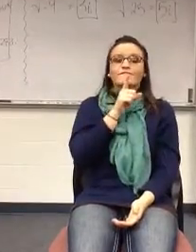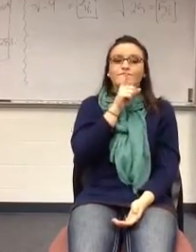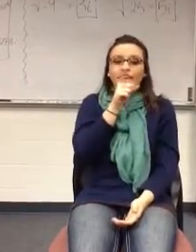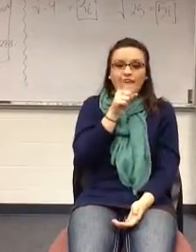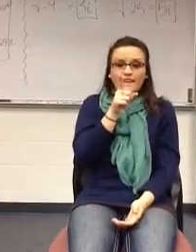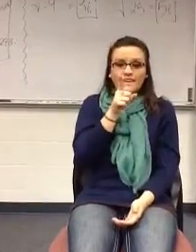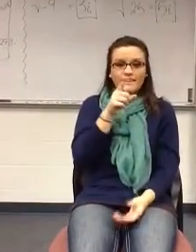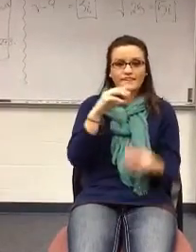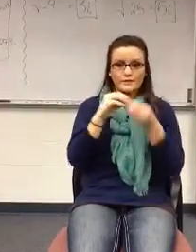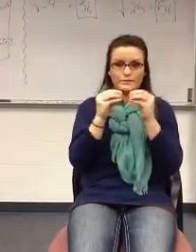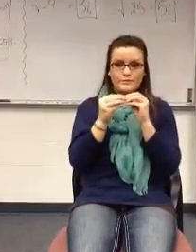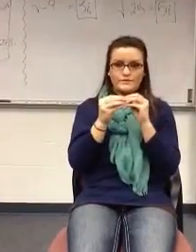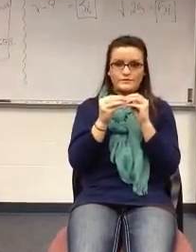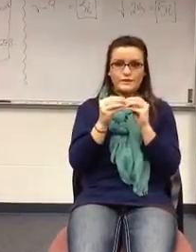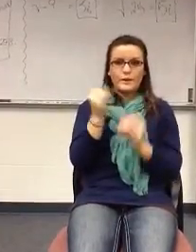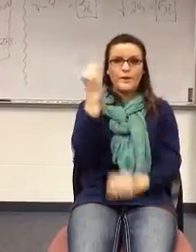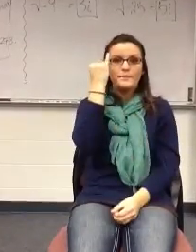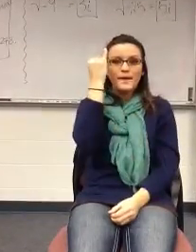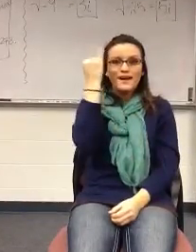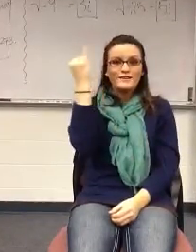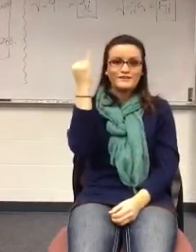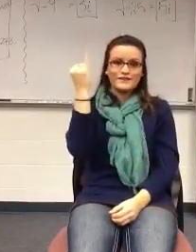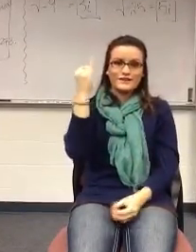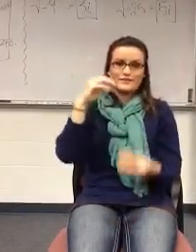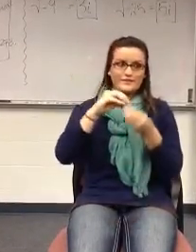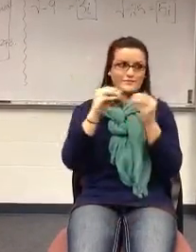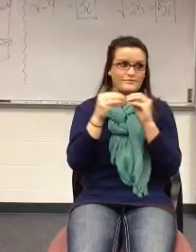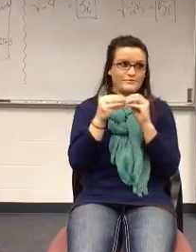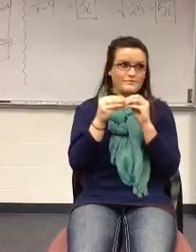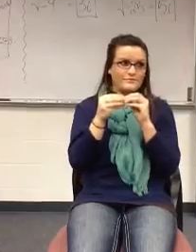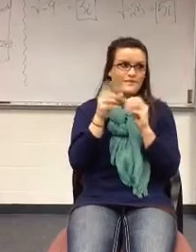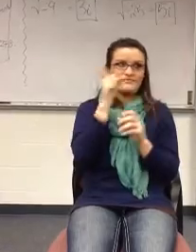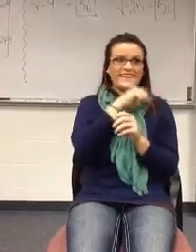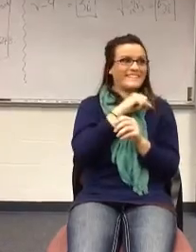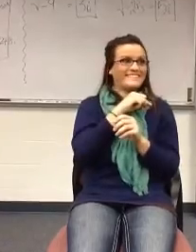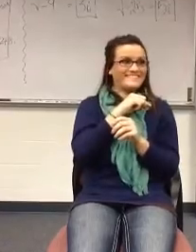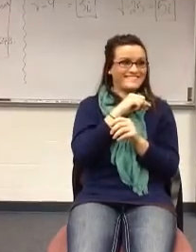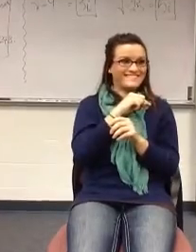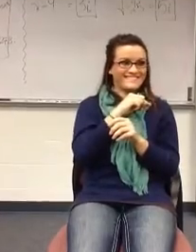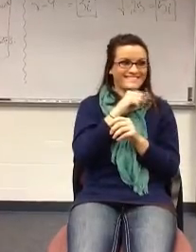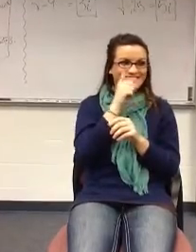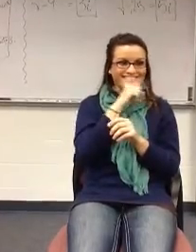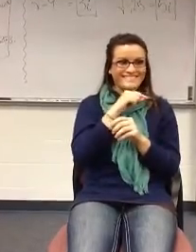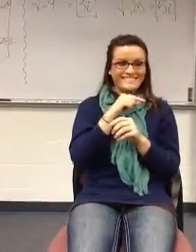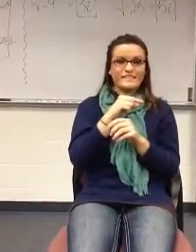imaginary. My imaginary friends aren't fake. I believe in them. They exist. They're real.